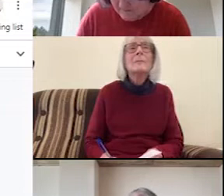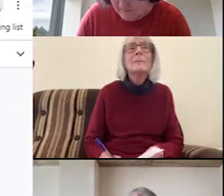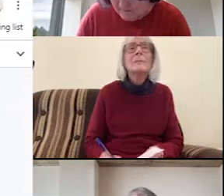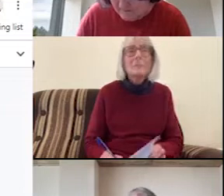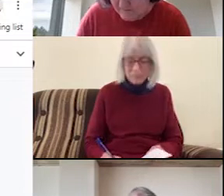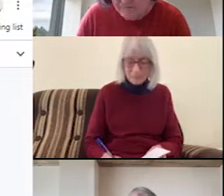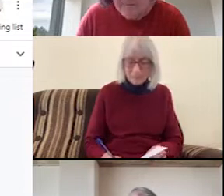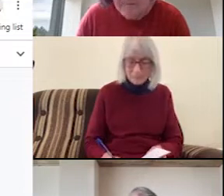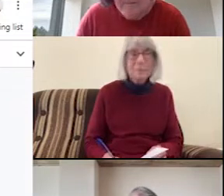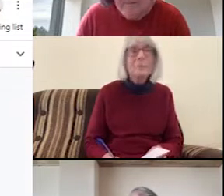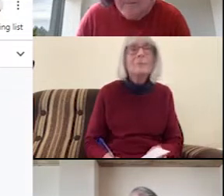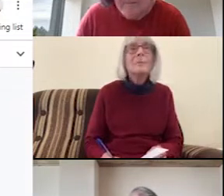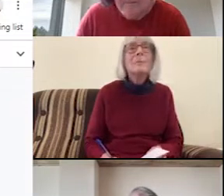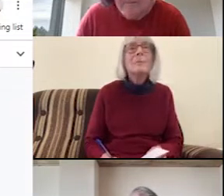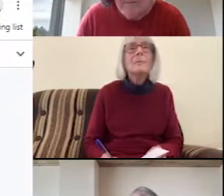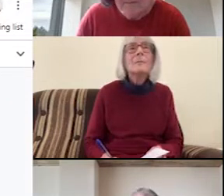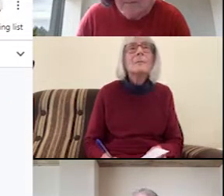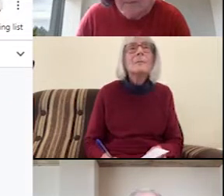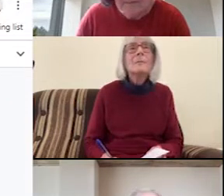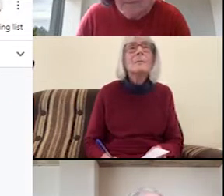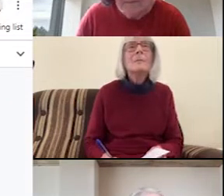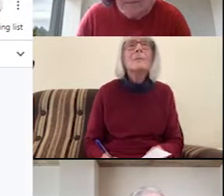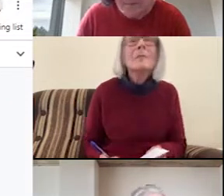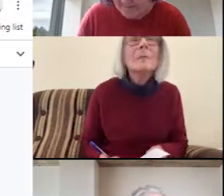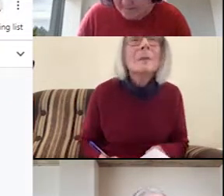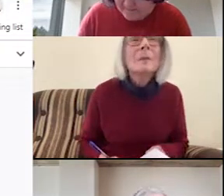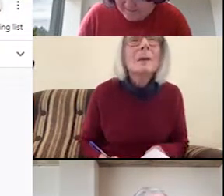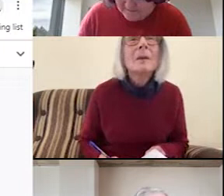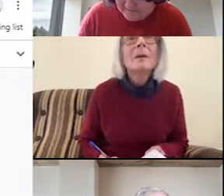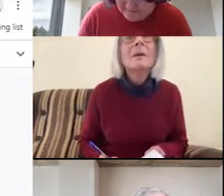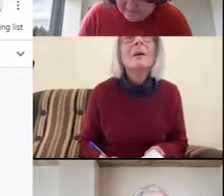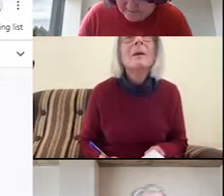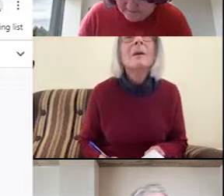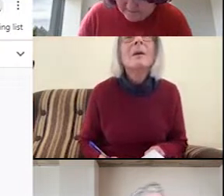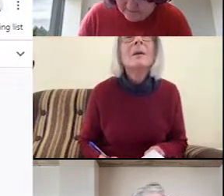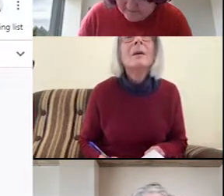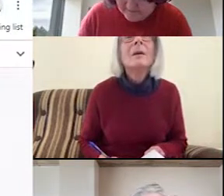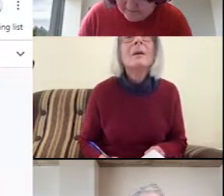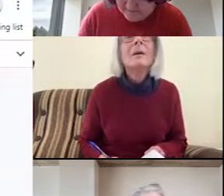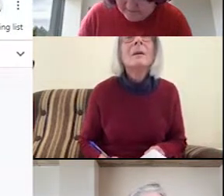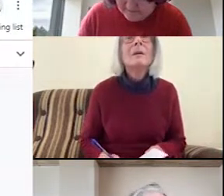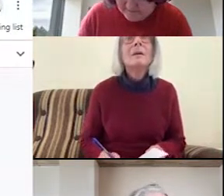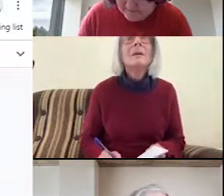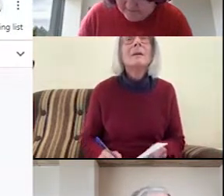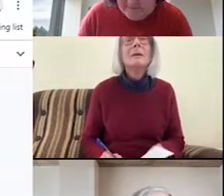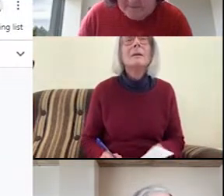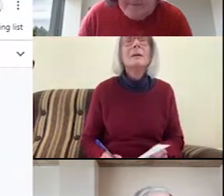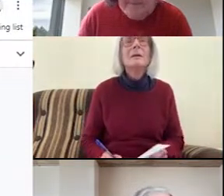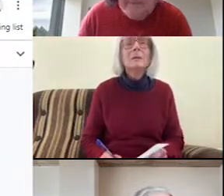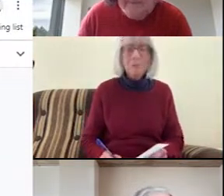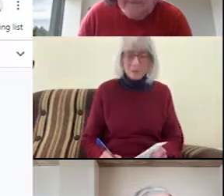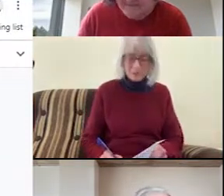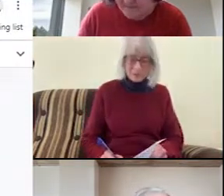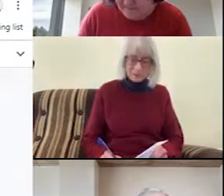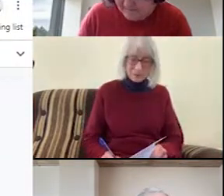when we need it. Oh, Tina's thumbs up. Cool. Excellent. Awesome. Thank you. Okay, so even if you just